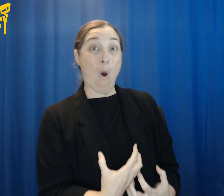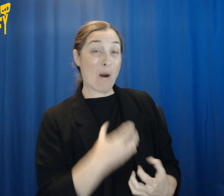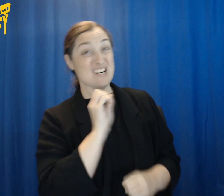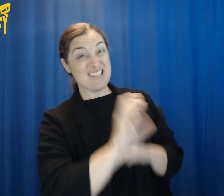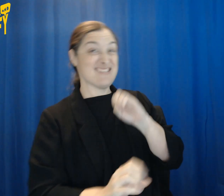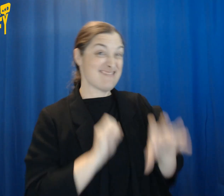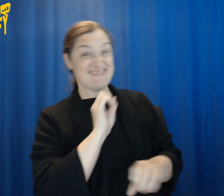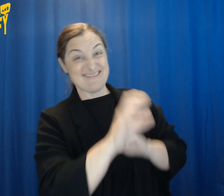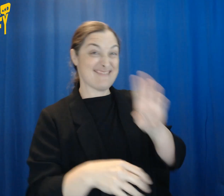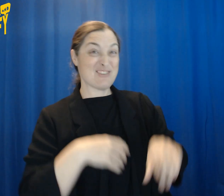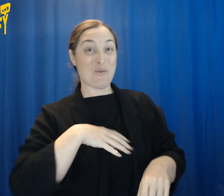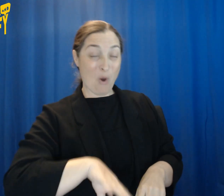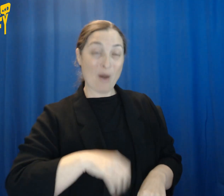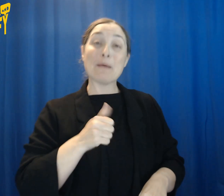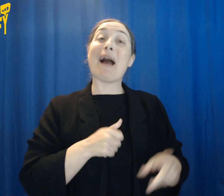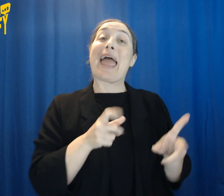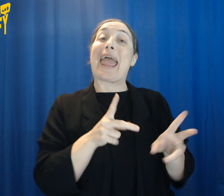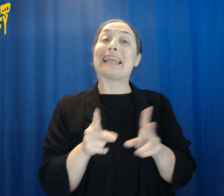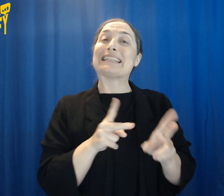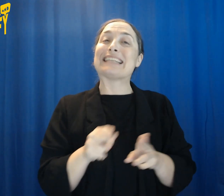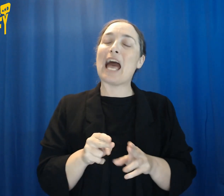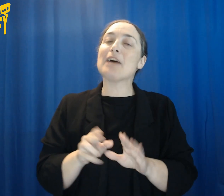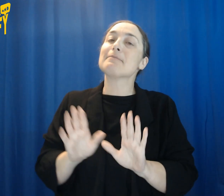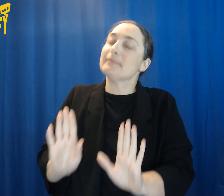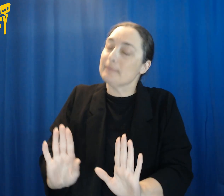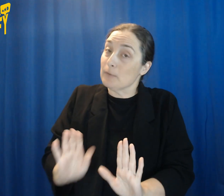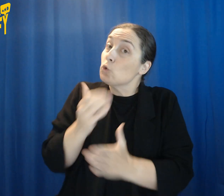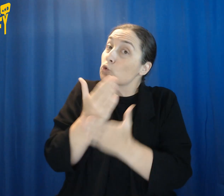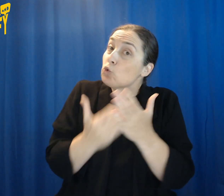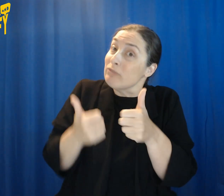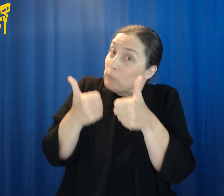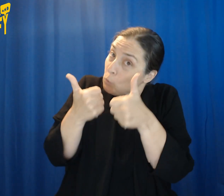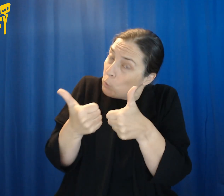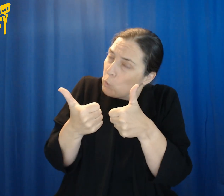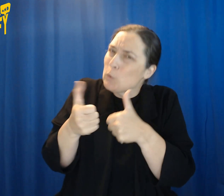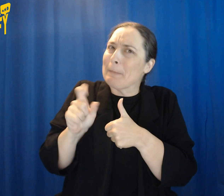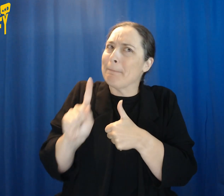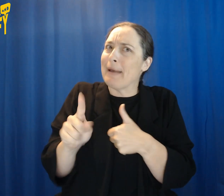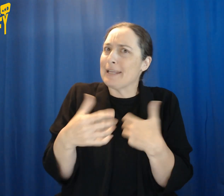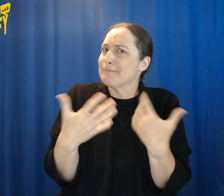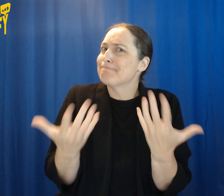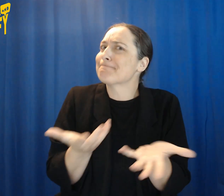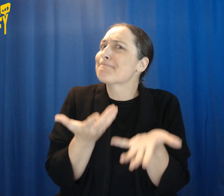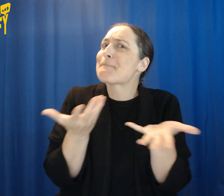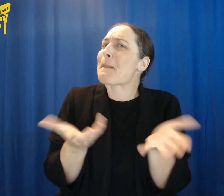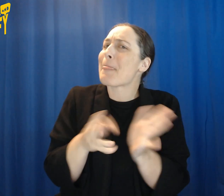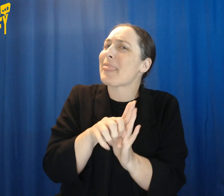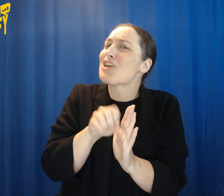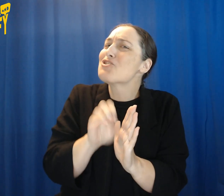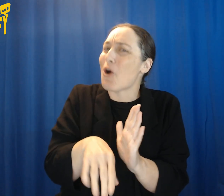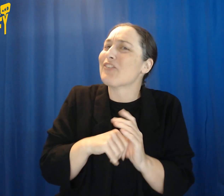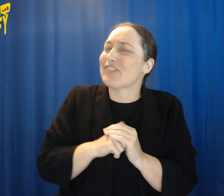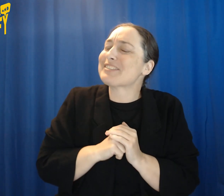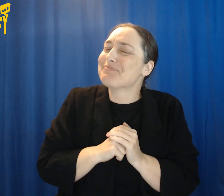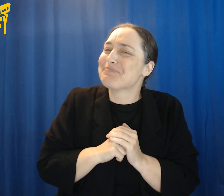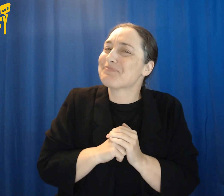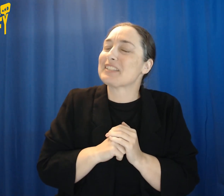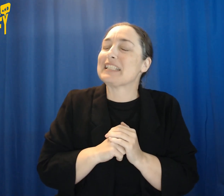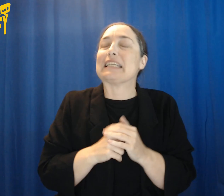my editor that was like, this is a great story, but it's got nothing to do with the plot. It was the opposite. I really wrote